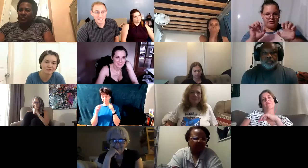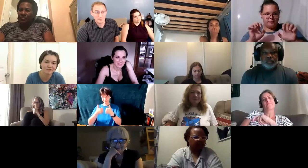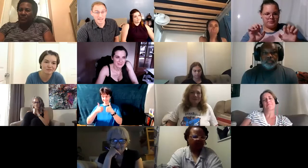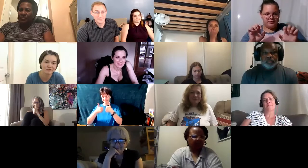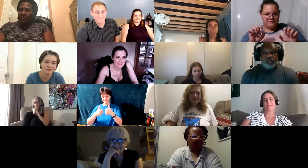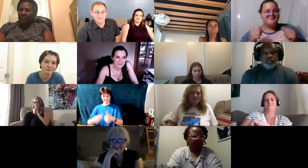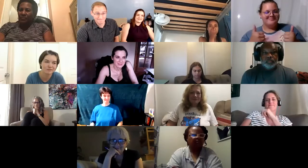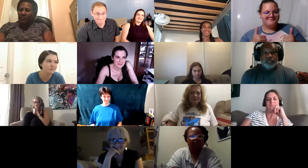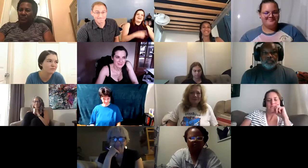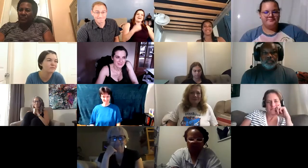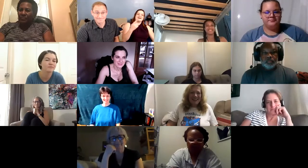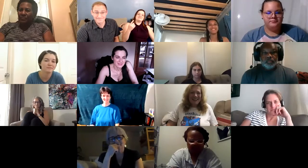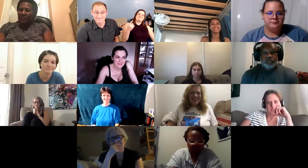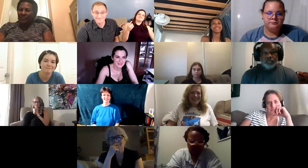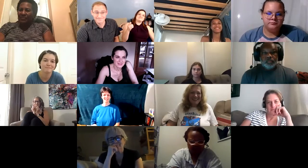And we're back.